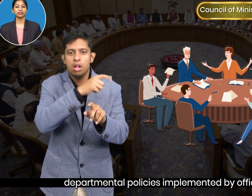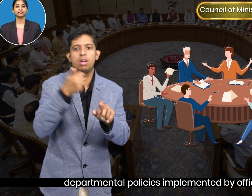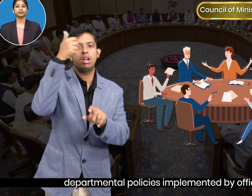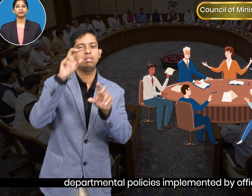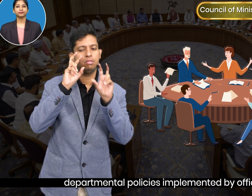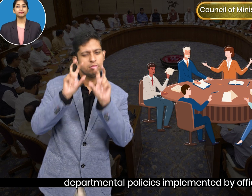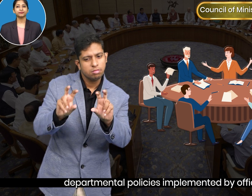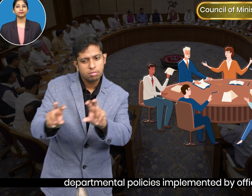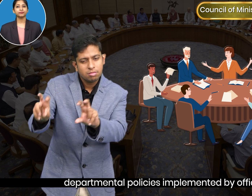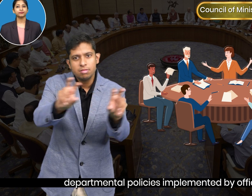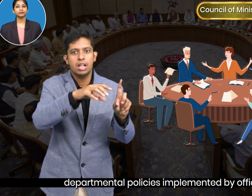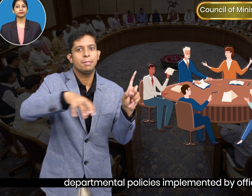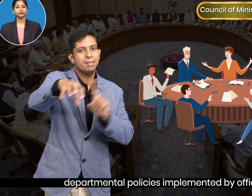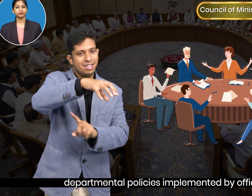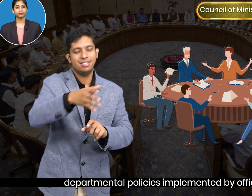officials.